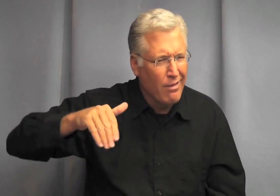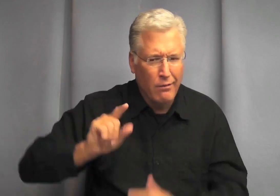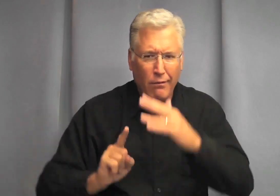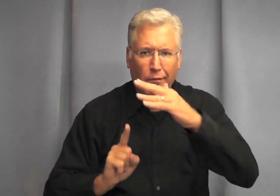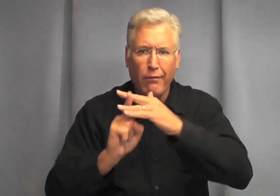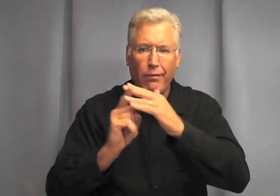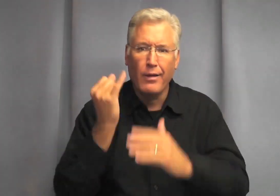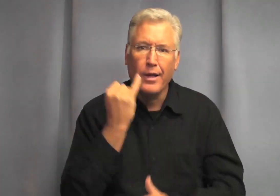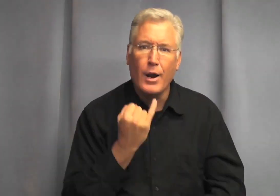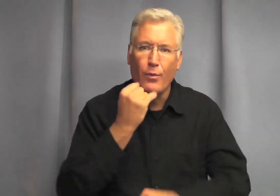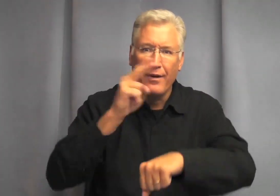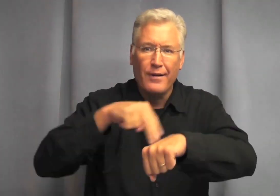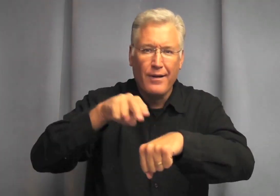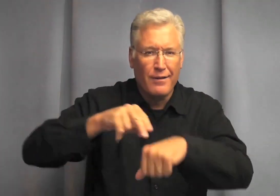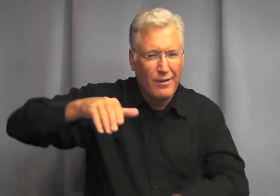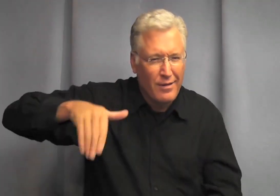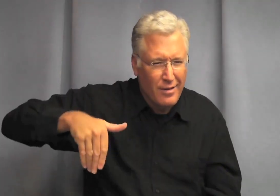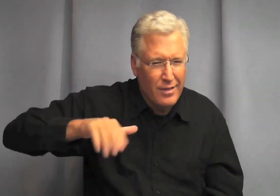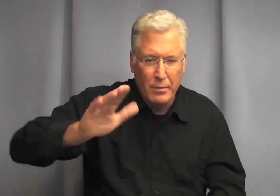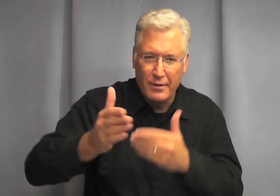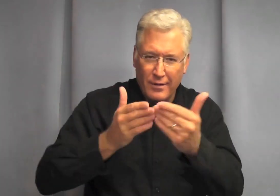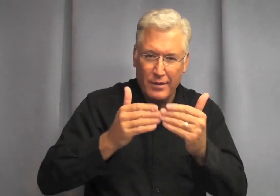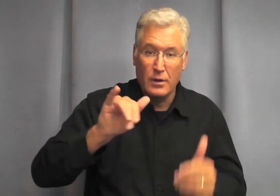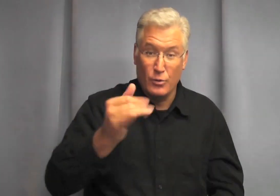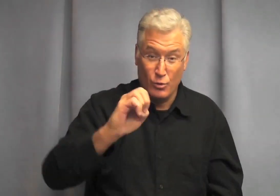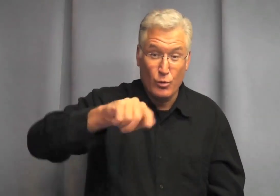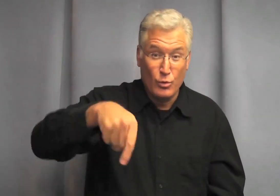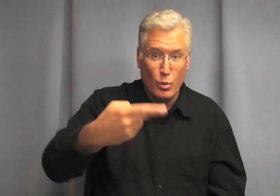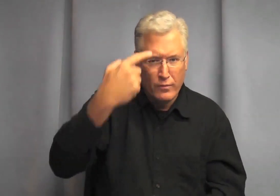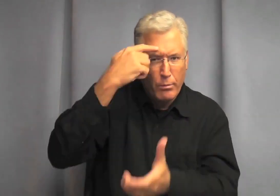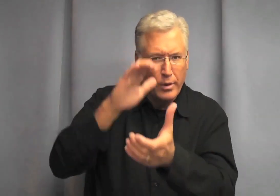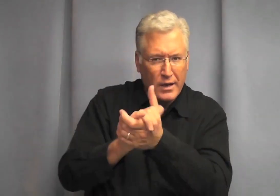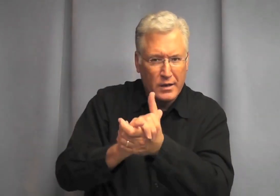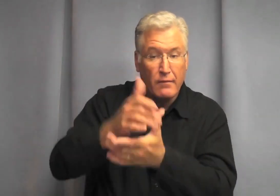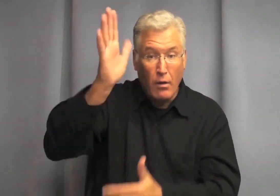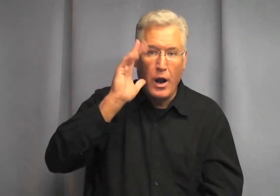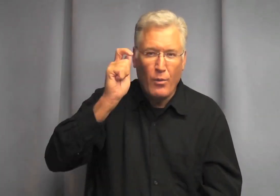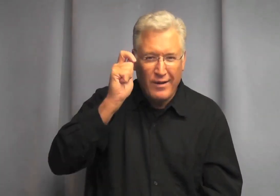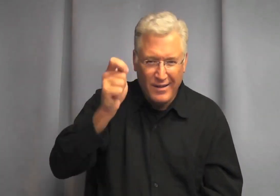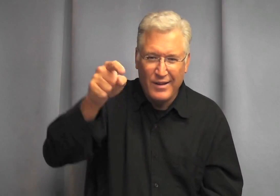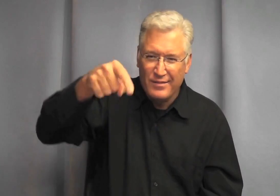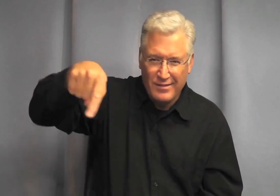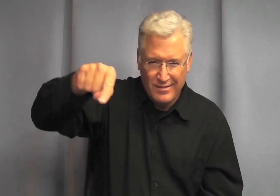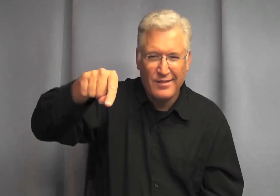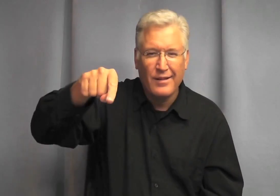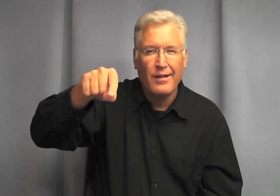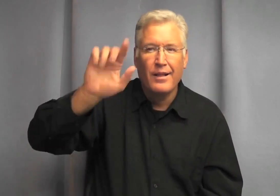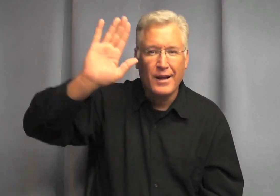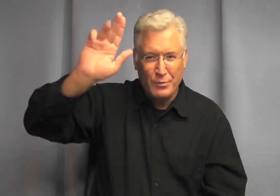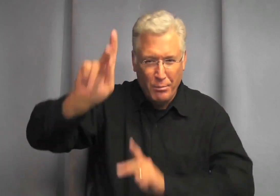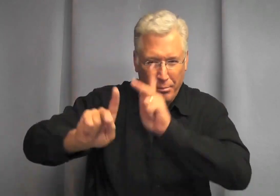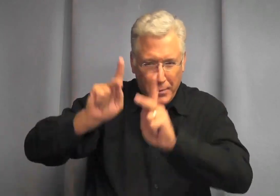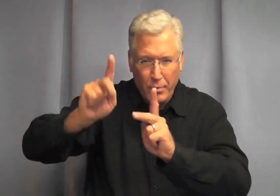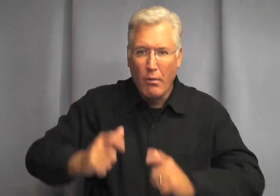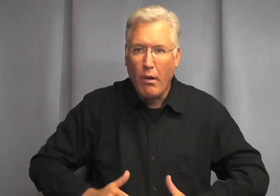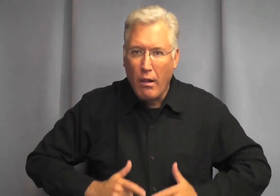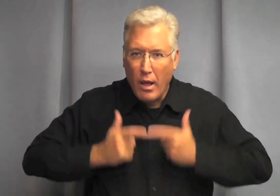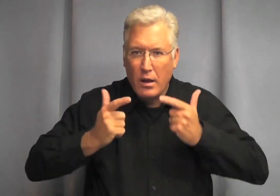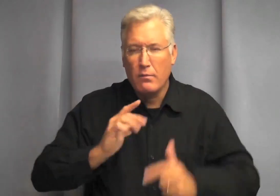Israel. And that God's presence would always be with them. They had kept their faith in him. And